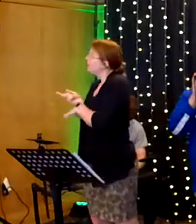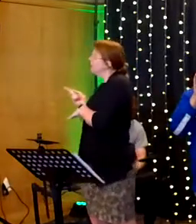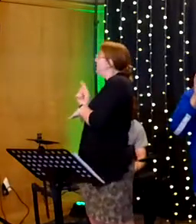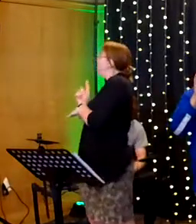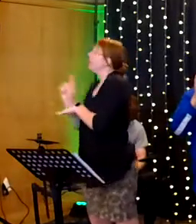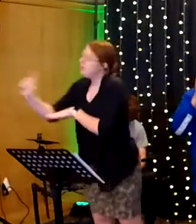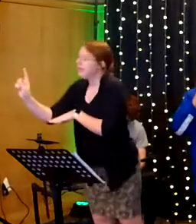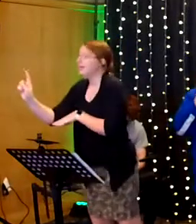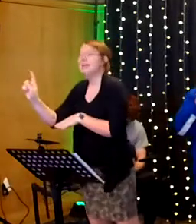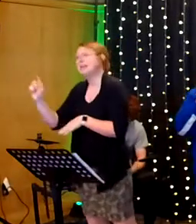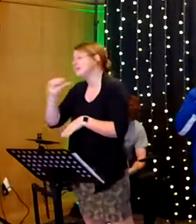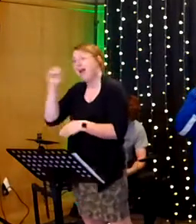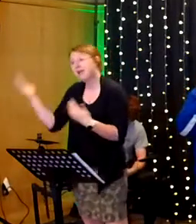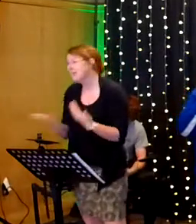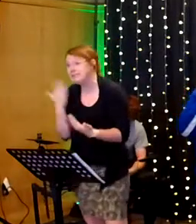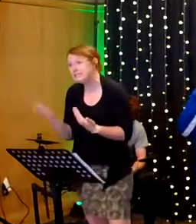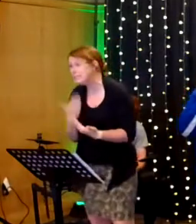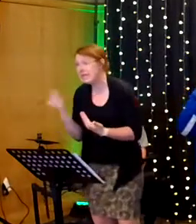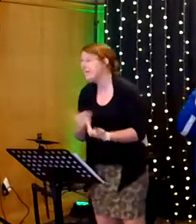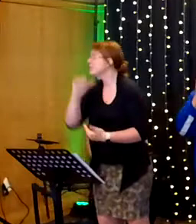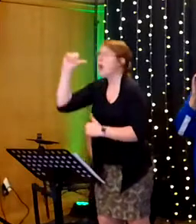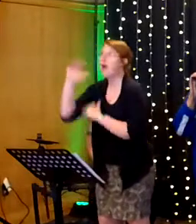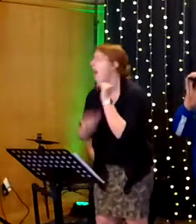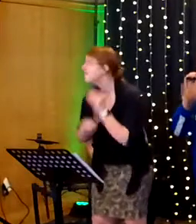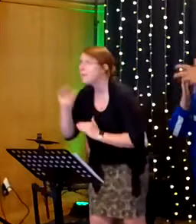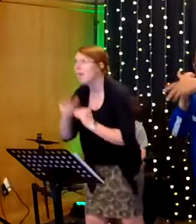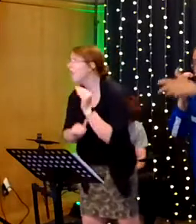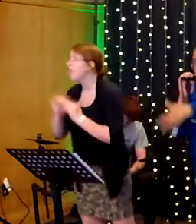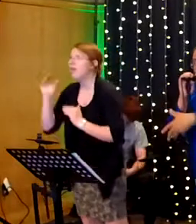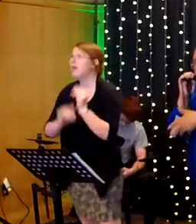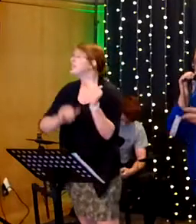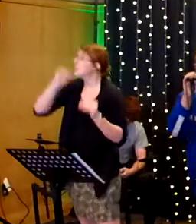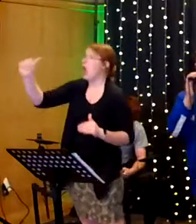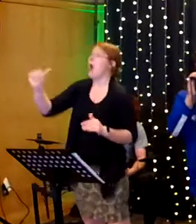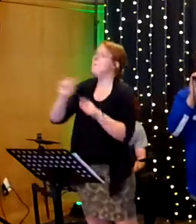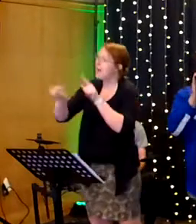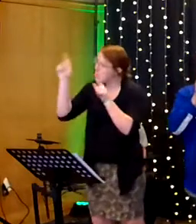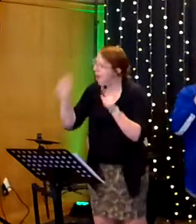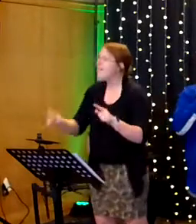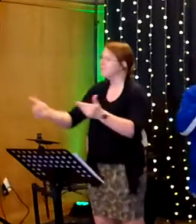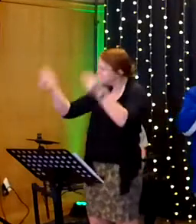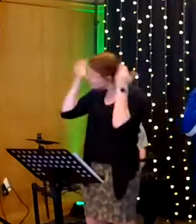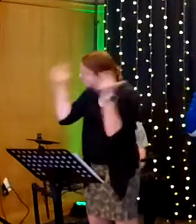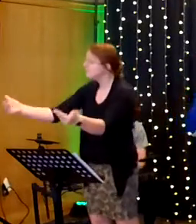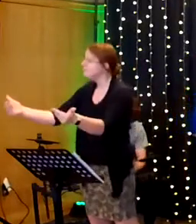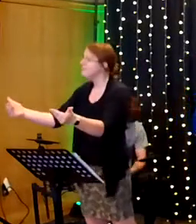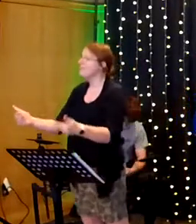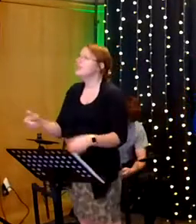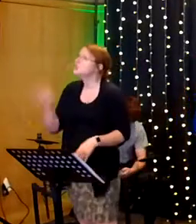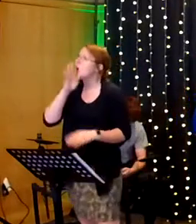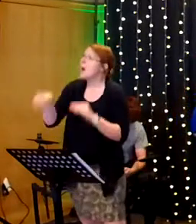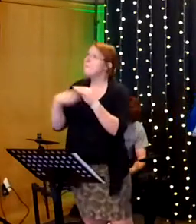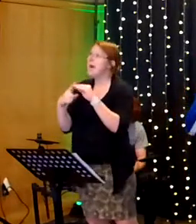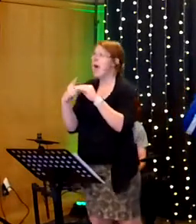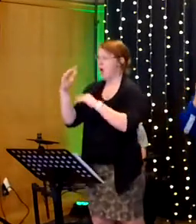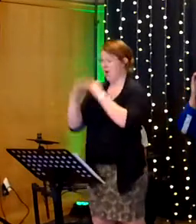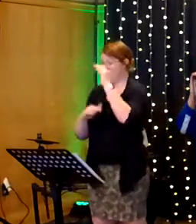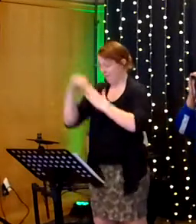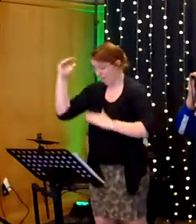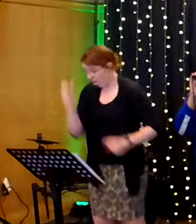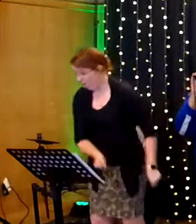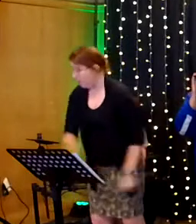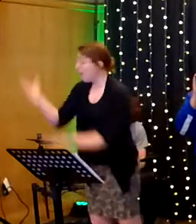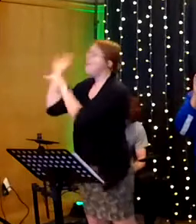out of that is not easy. It's not comfortable in your comfort zone. That's why it's called your comfort zone. But when you find